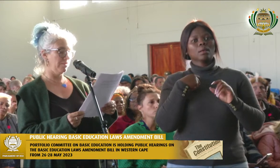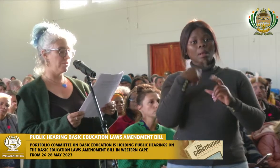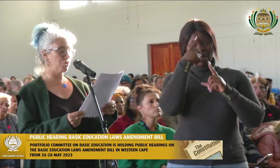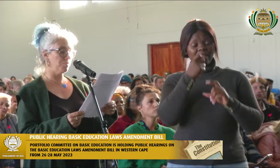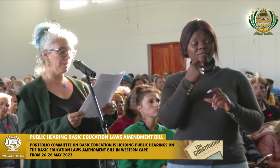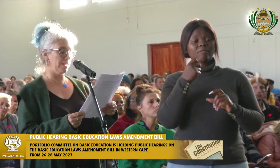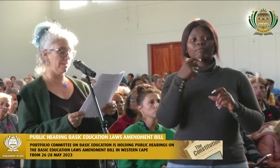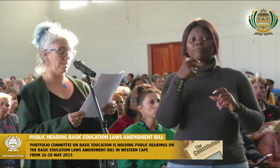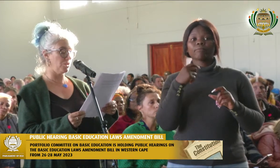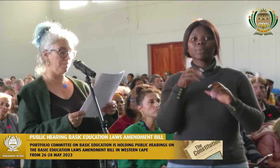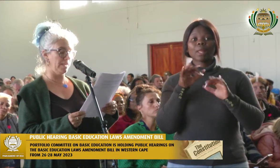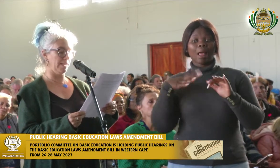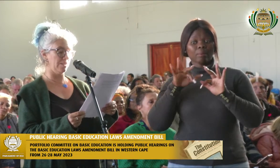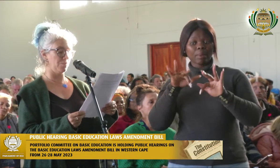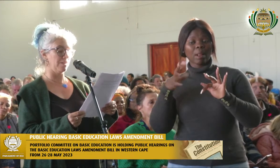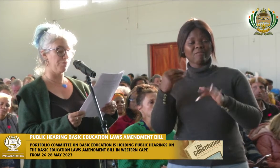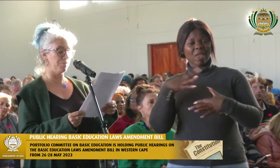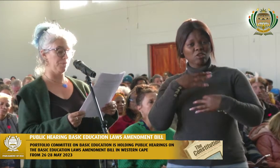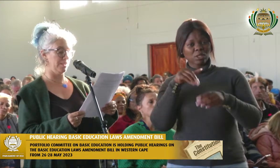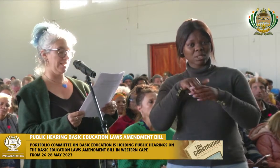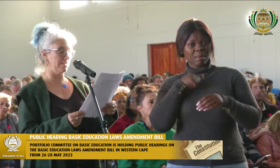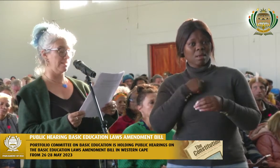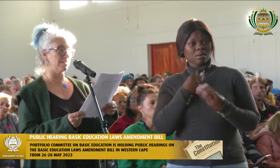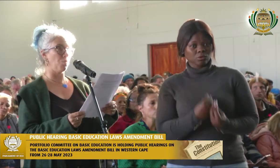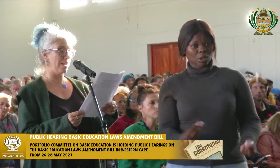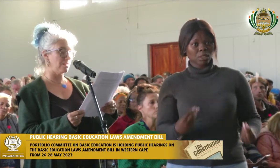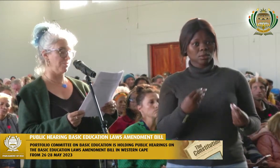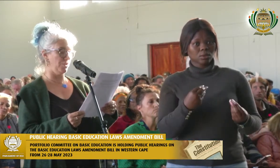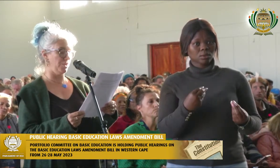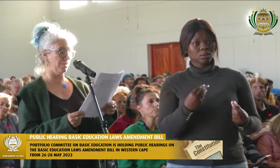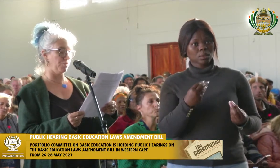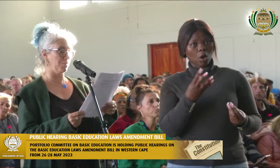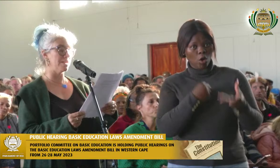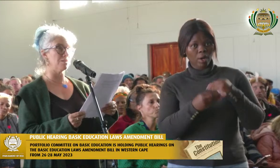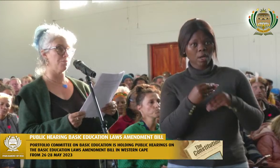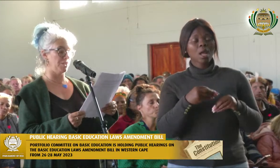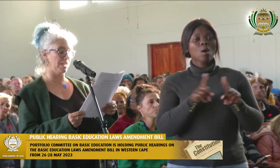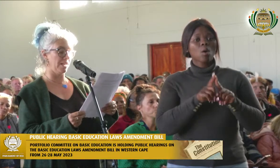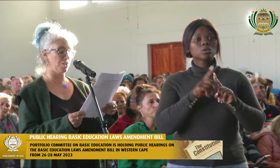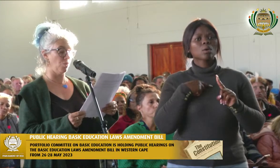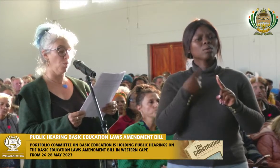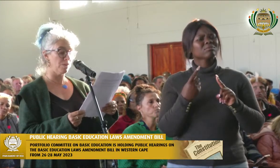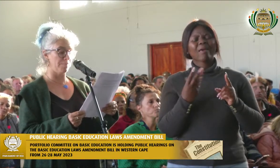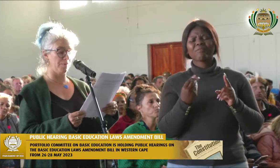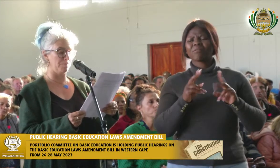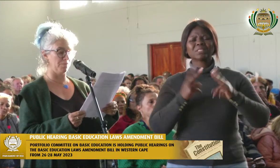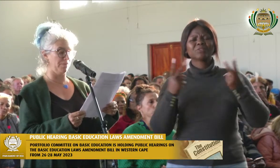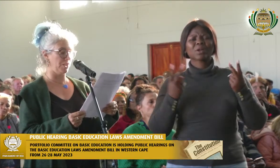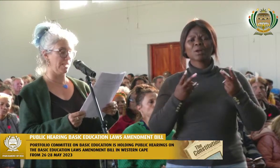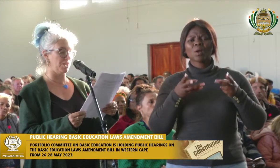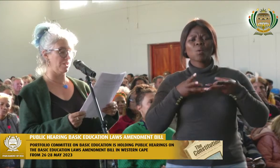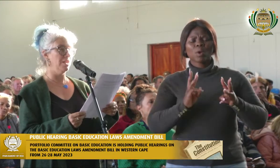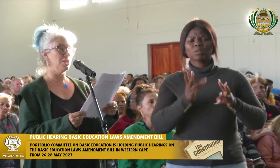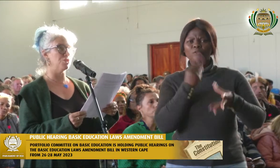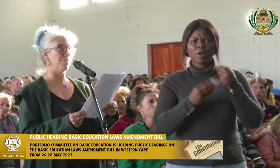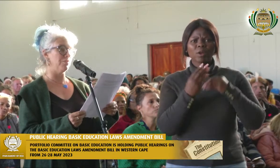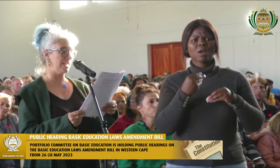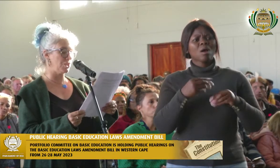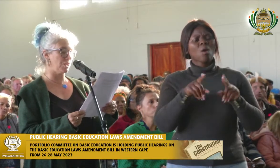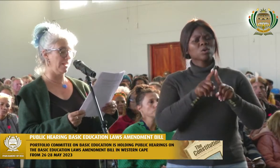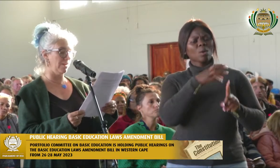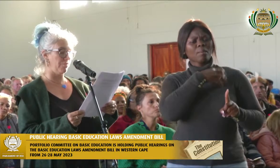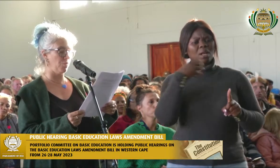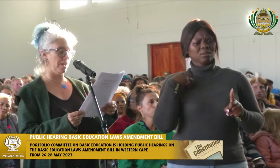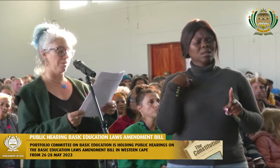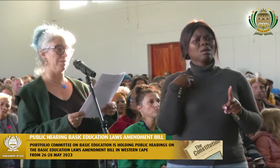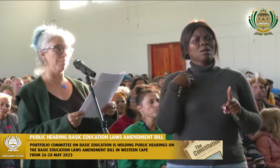have. There are too many kids with different personalities and ways of learning for the Minister of Education or the Department of Education to give